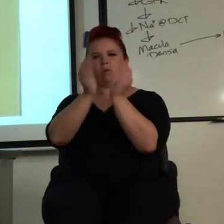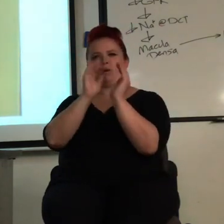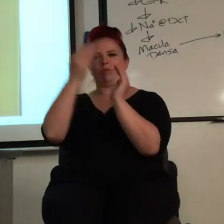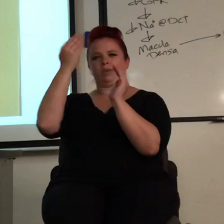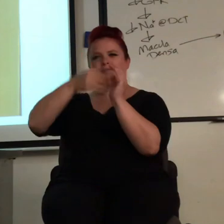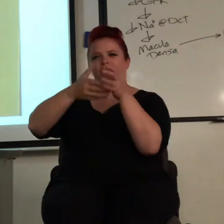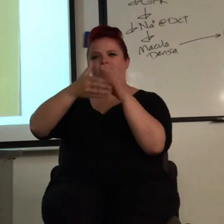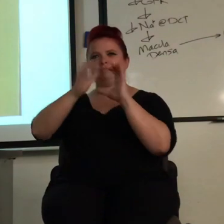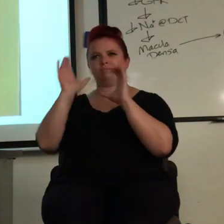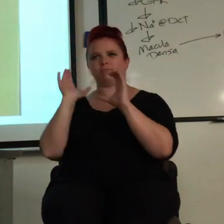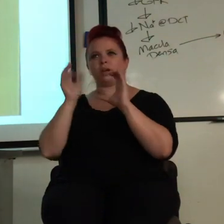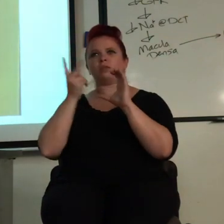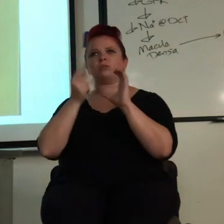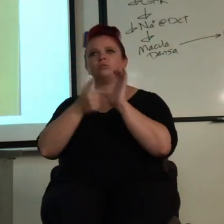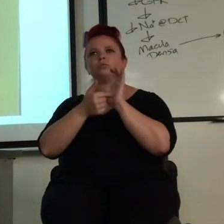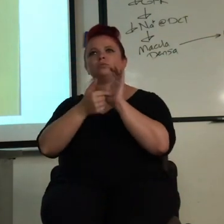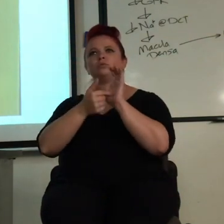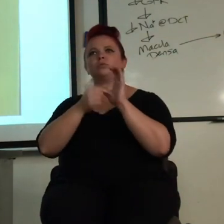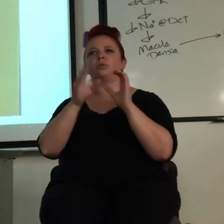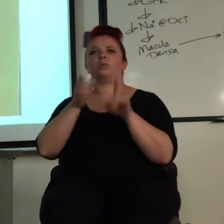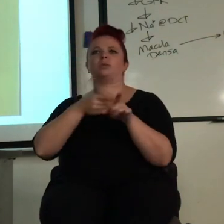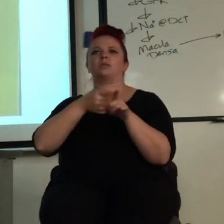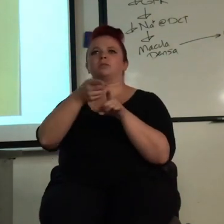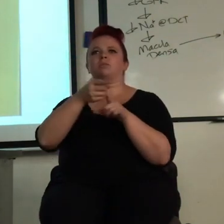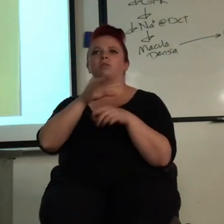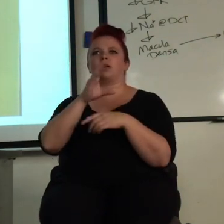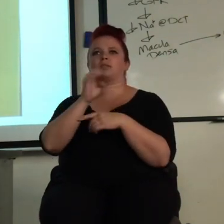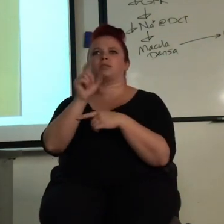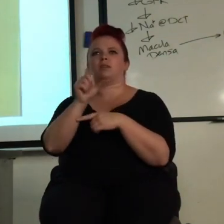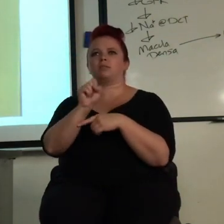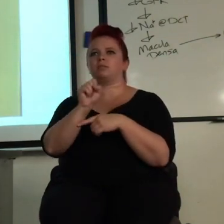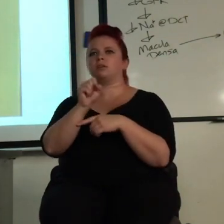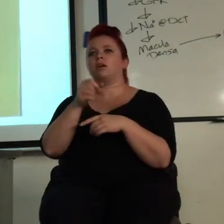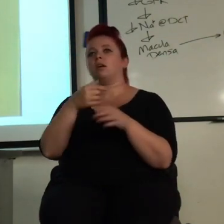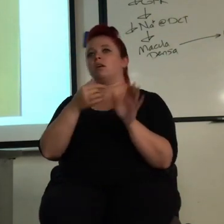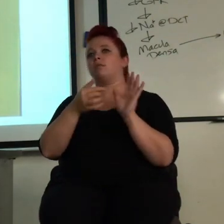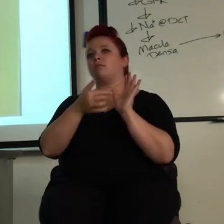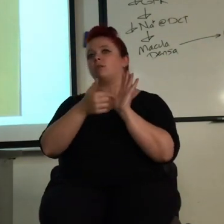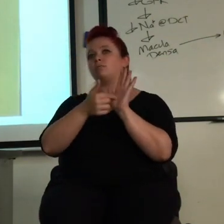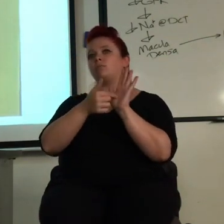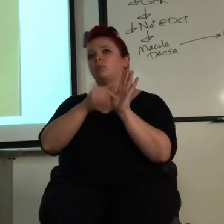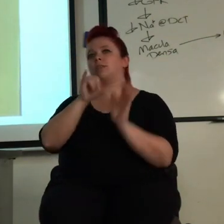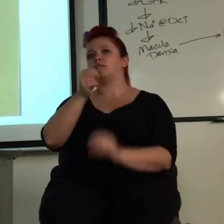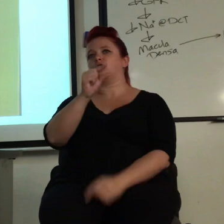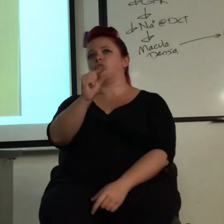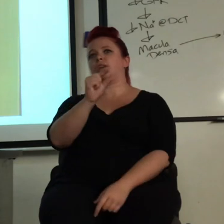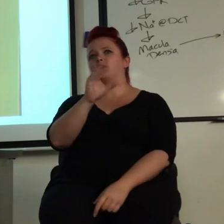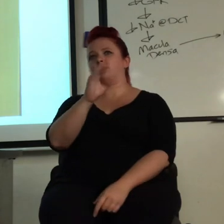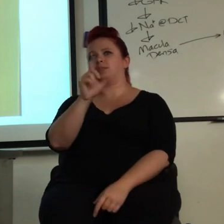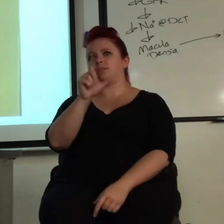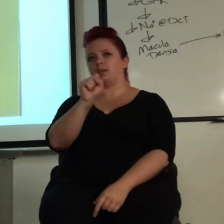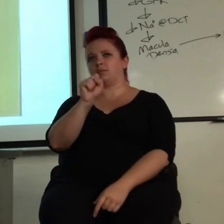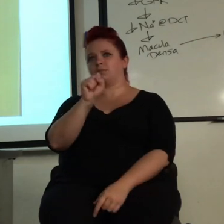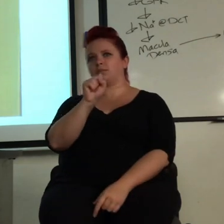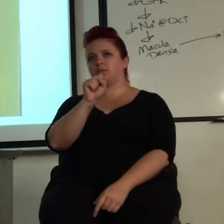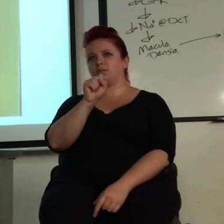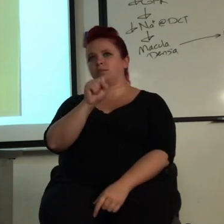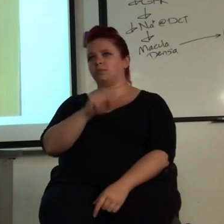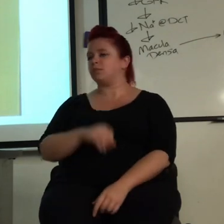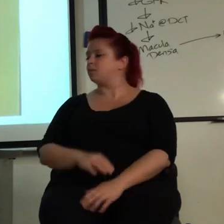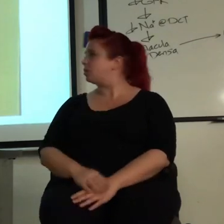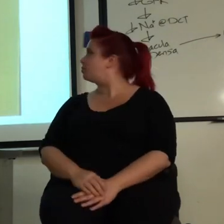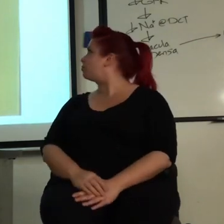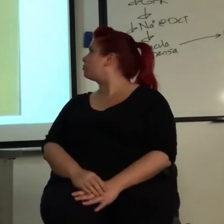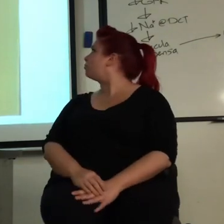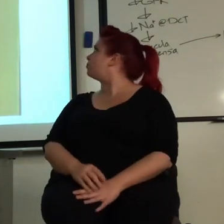cells. If I pointed to that, those are the JG cells, the juxtaglomerular cells or granular cells.